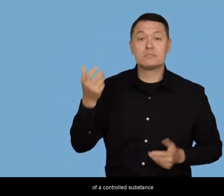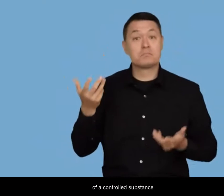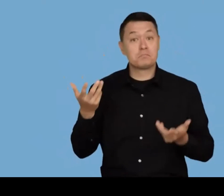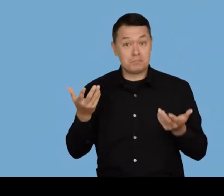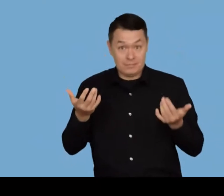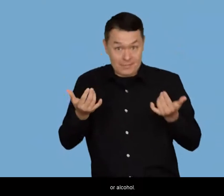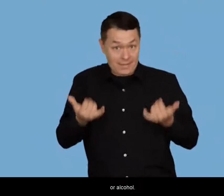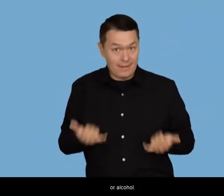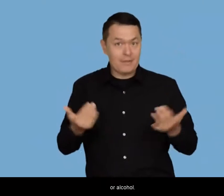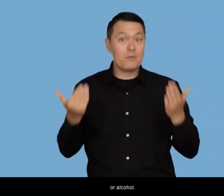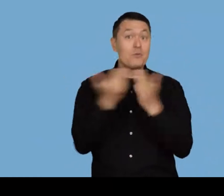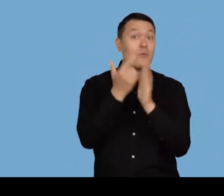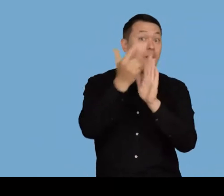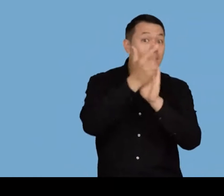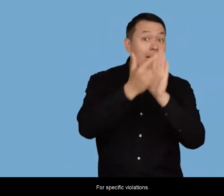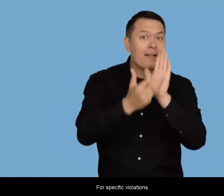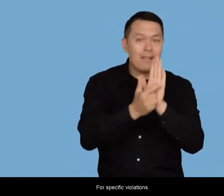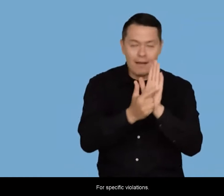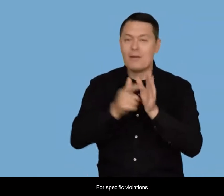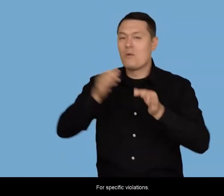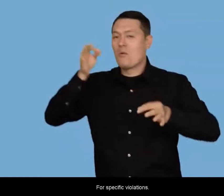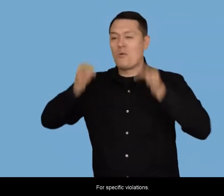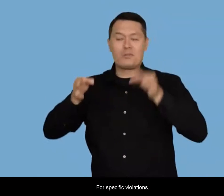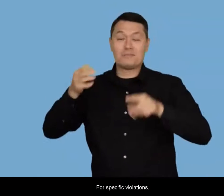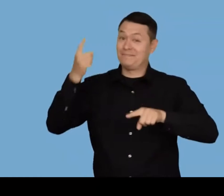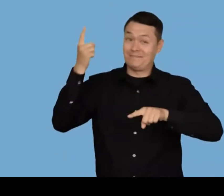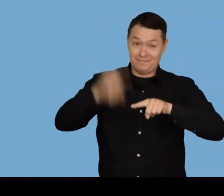substance or alcohol for specific violations.